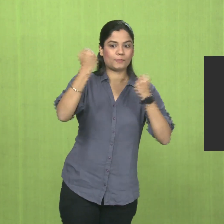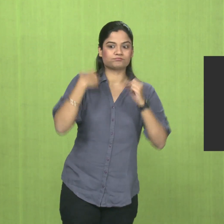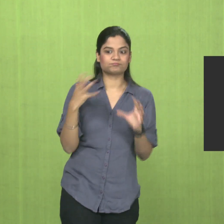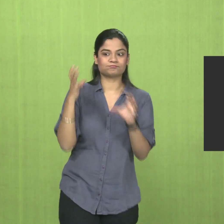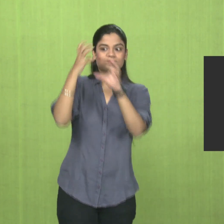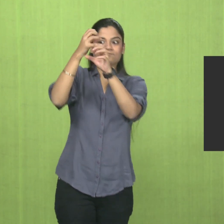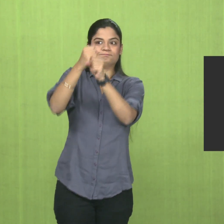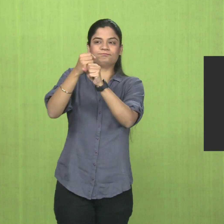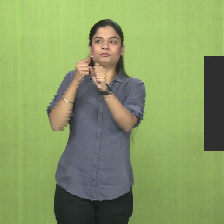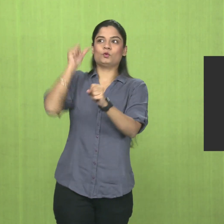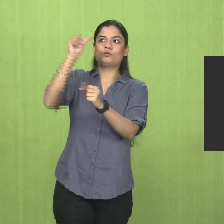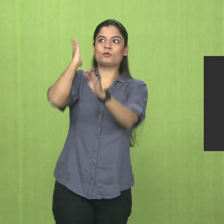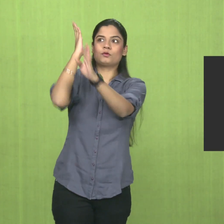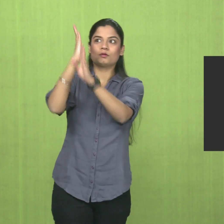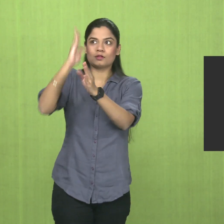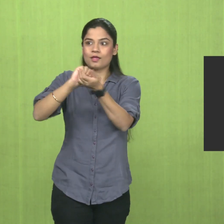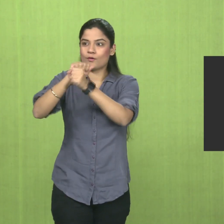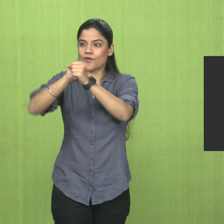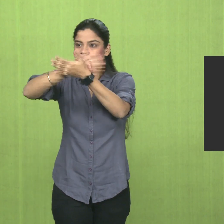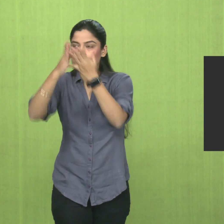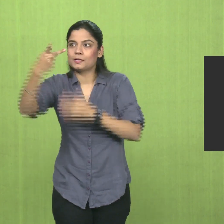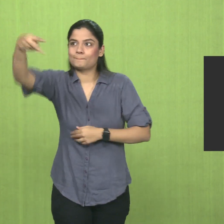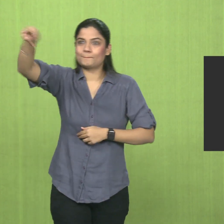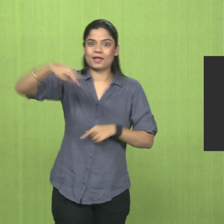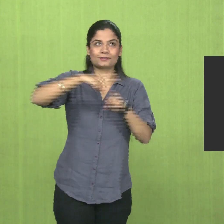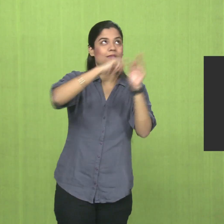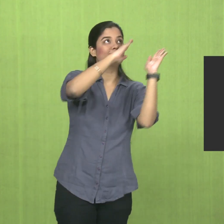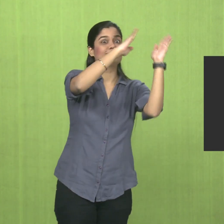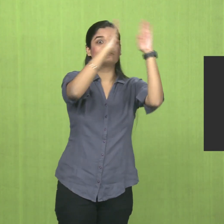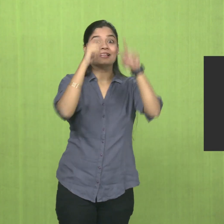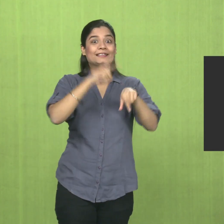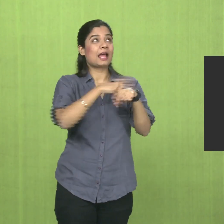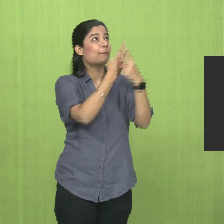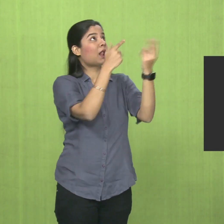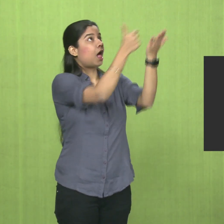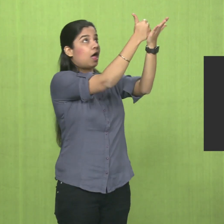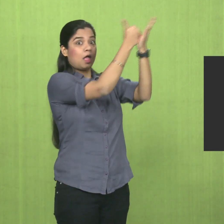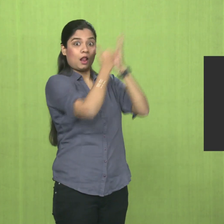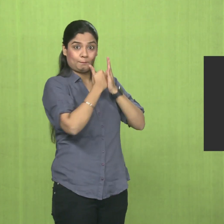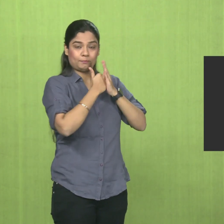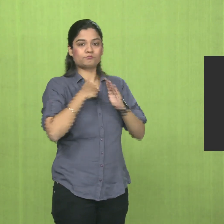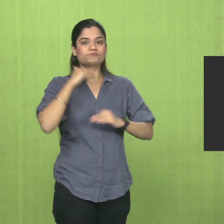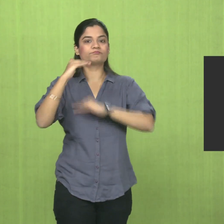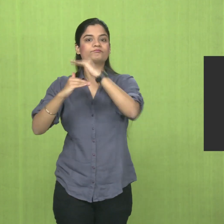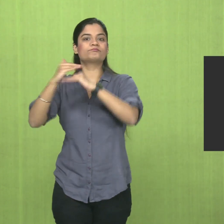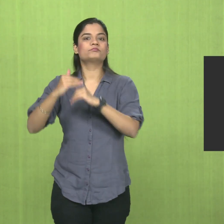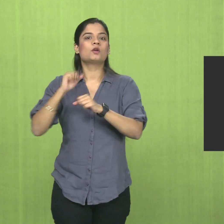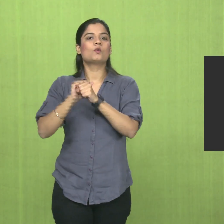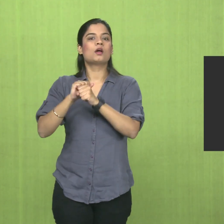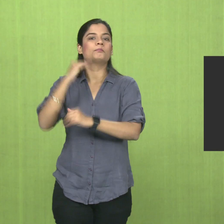the bus, reach at time and specifically follow the time schedule that has been given to me. So, time is also a resource.